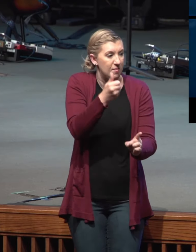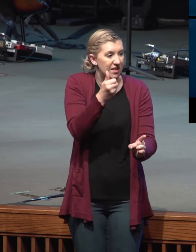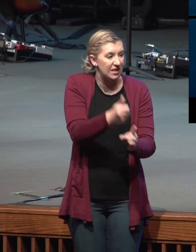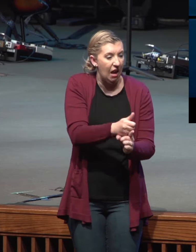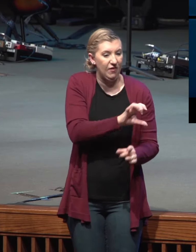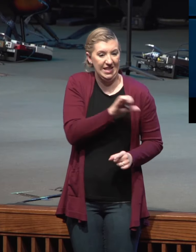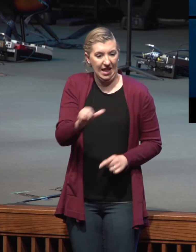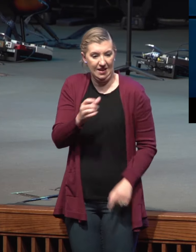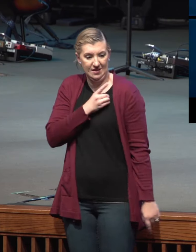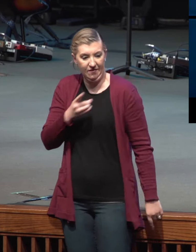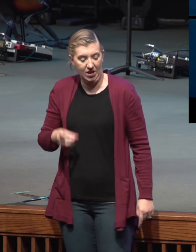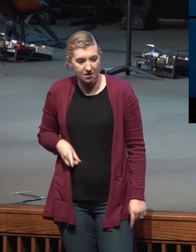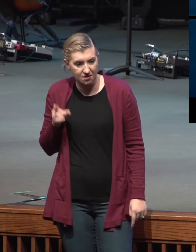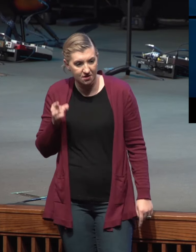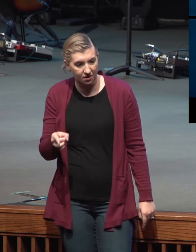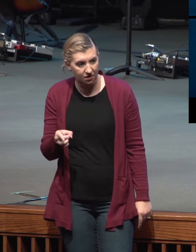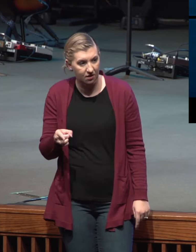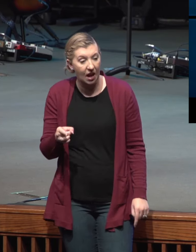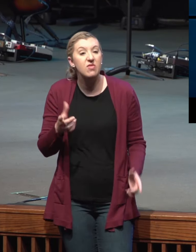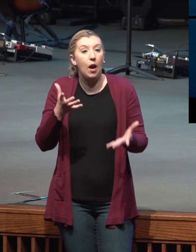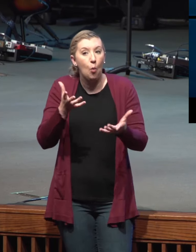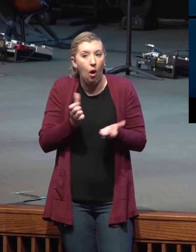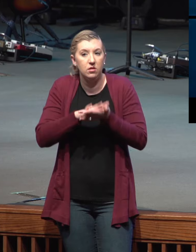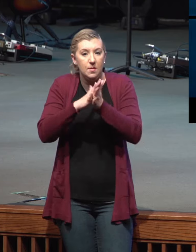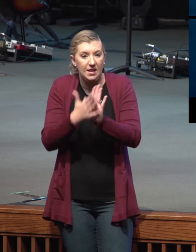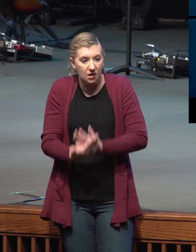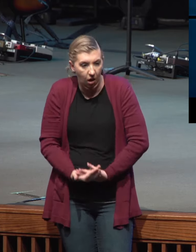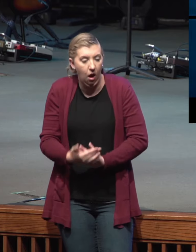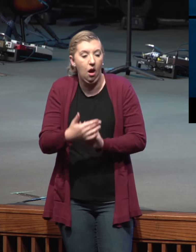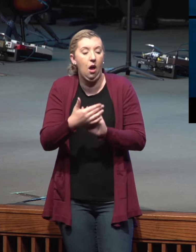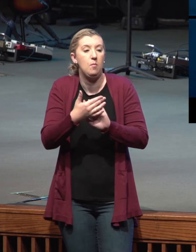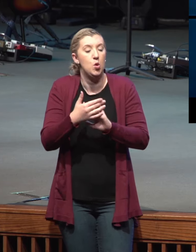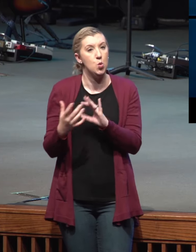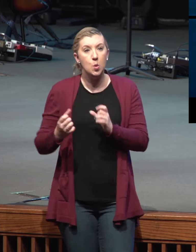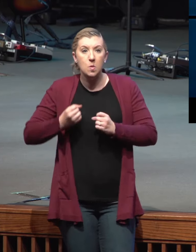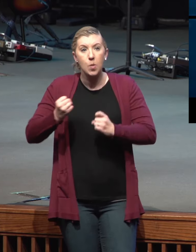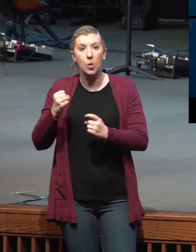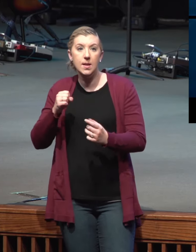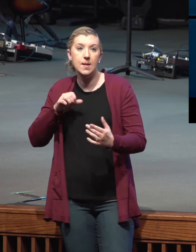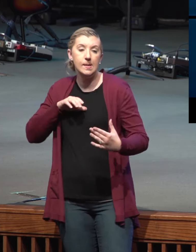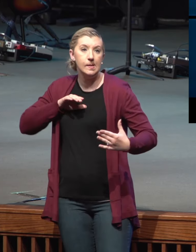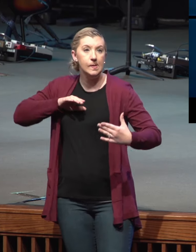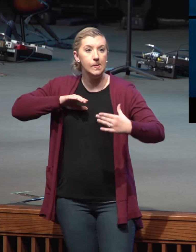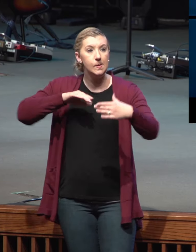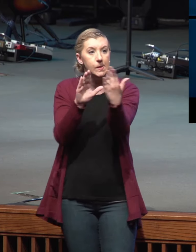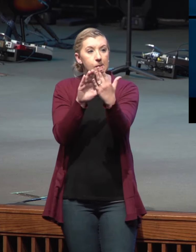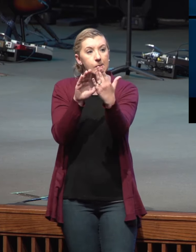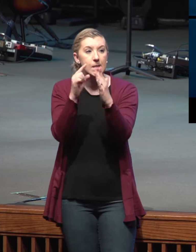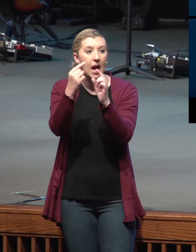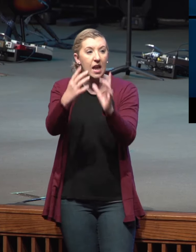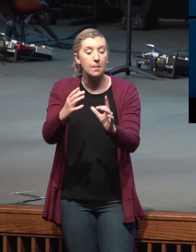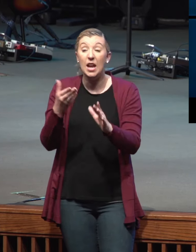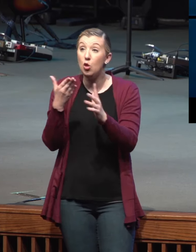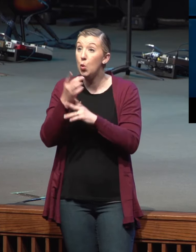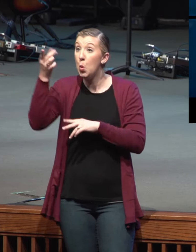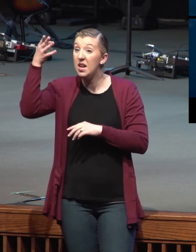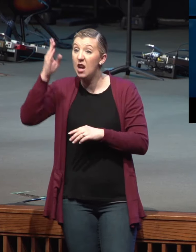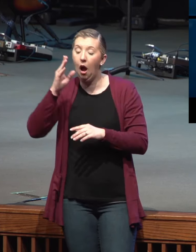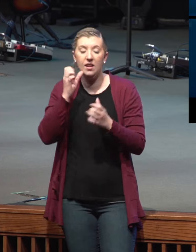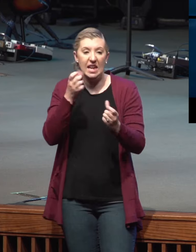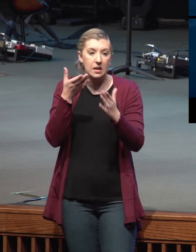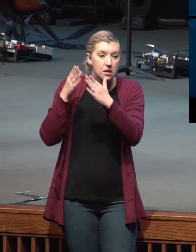him. They want to be the one who boldly stands up to the enemy and through God accomplishes